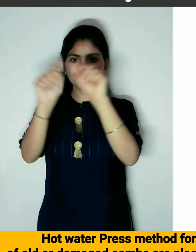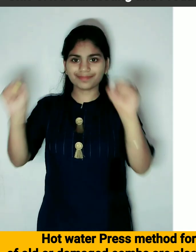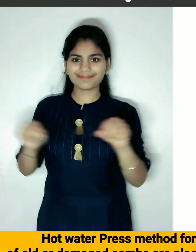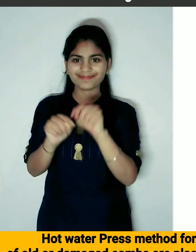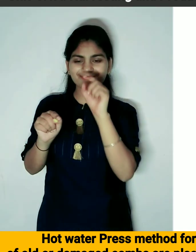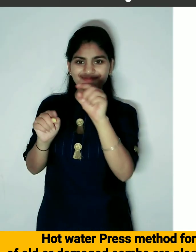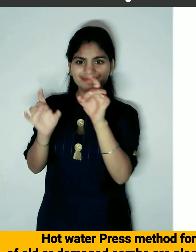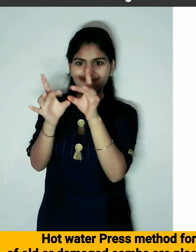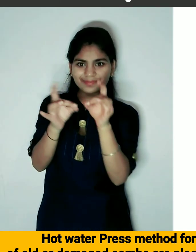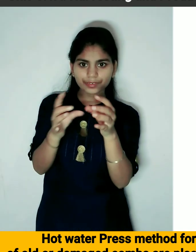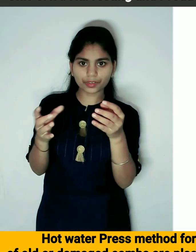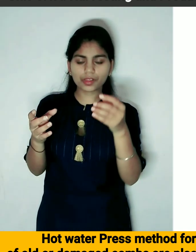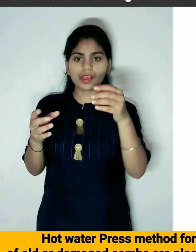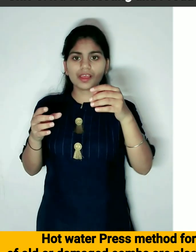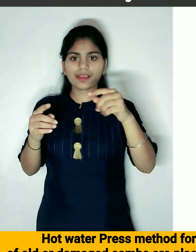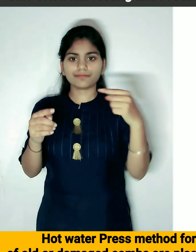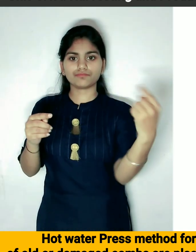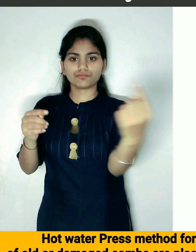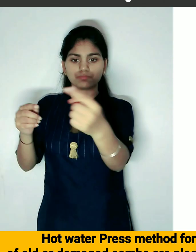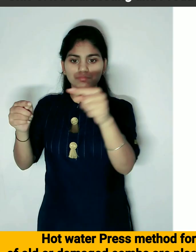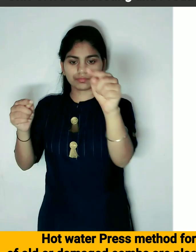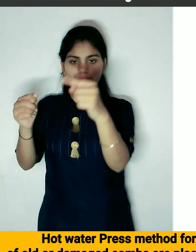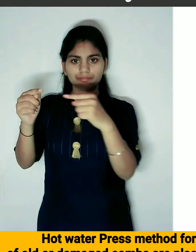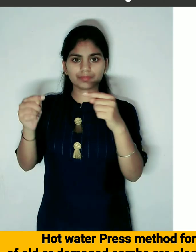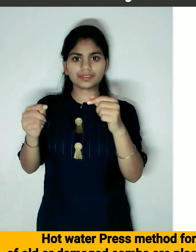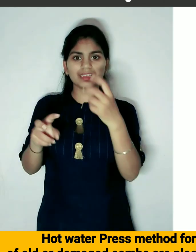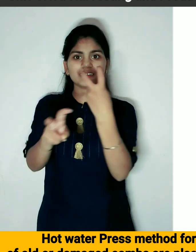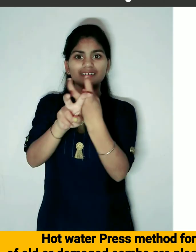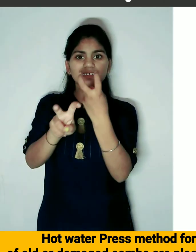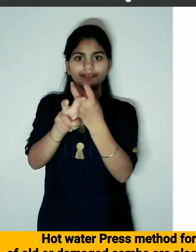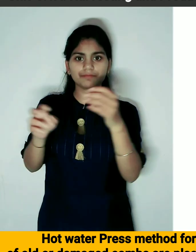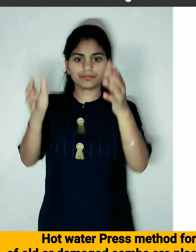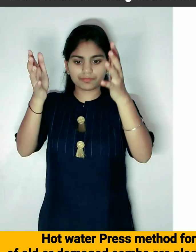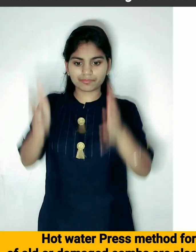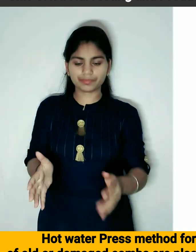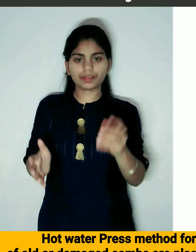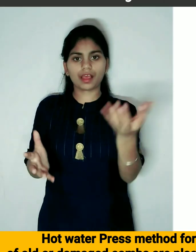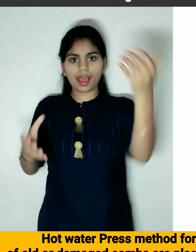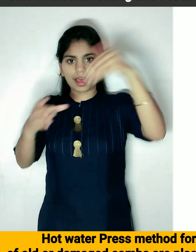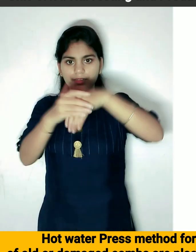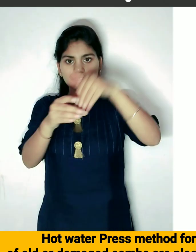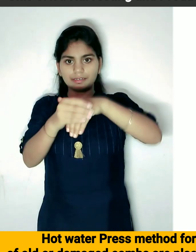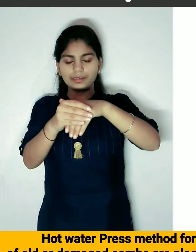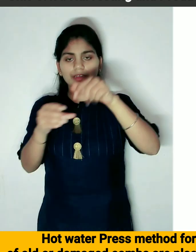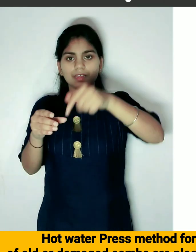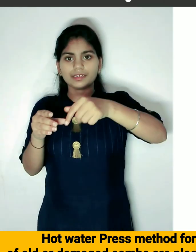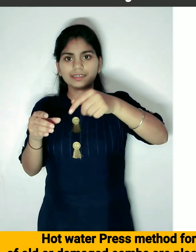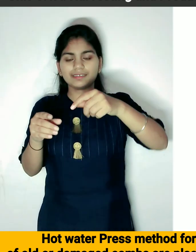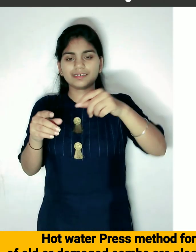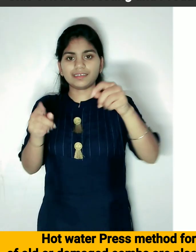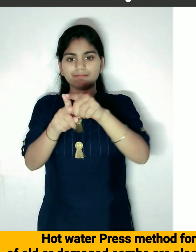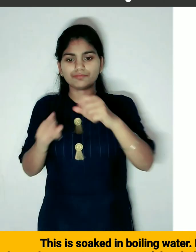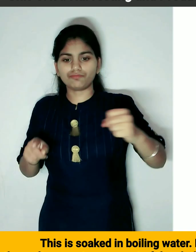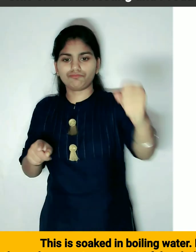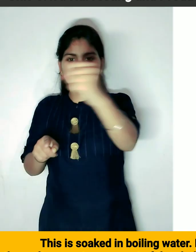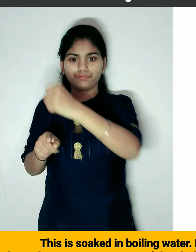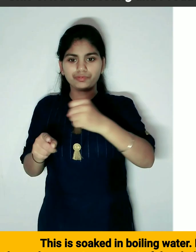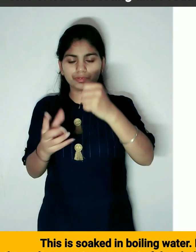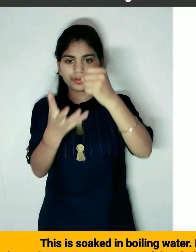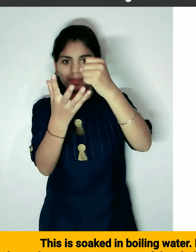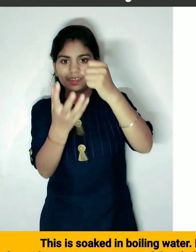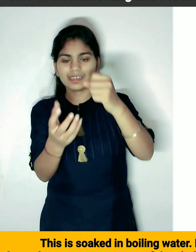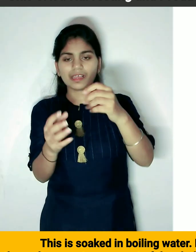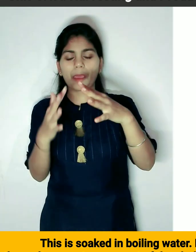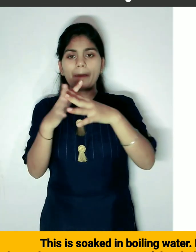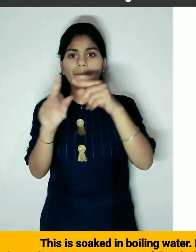to contain the comb pieces under pressure of wooden planks. This is